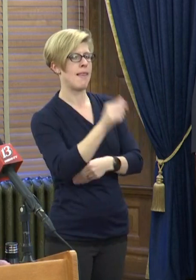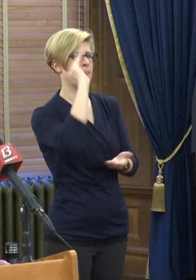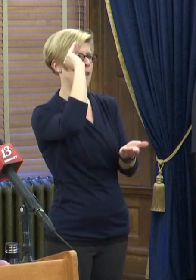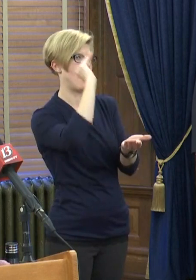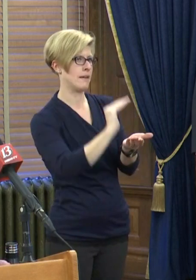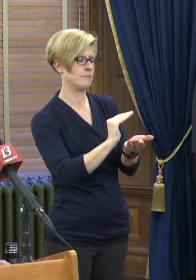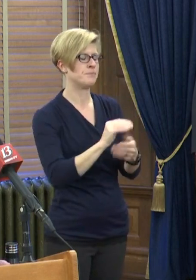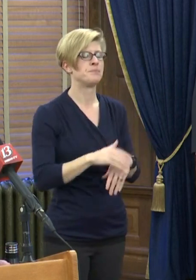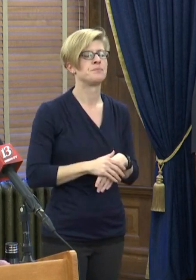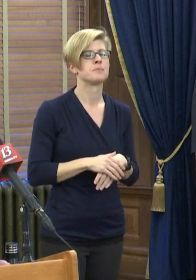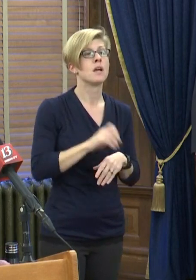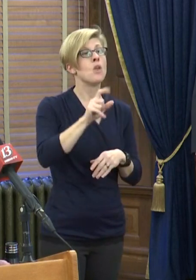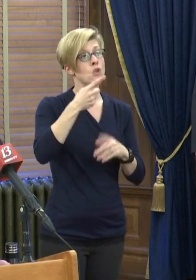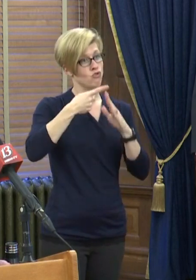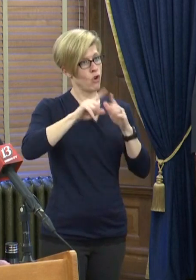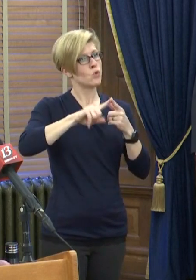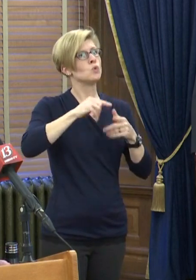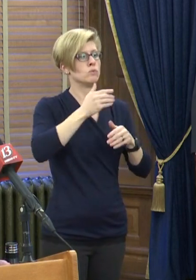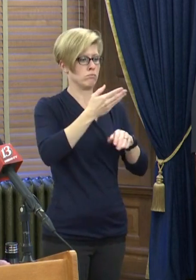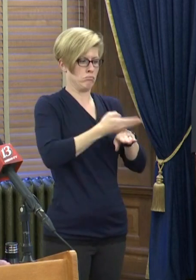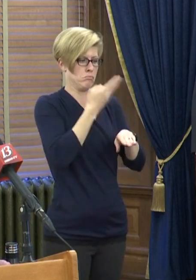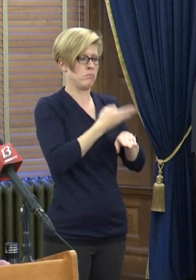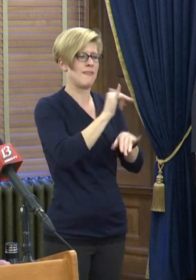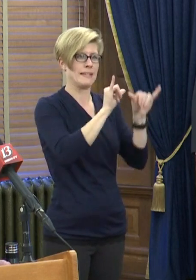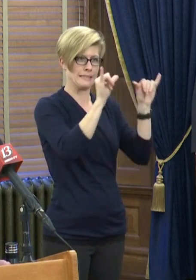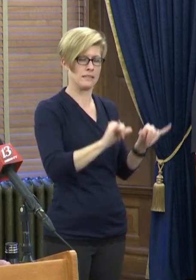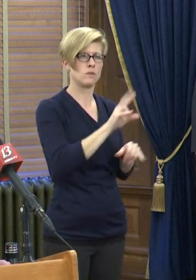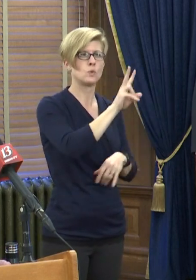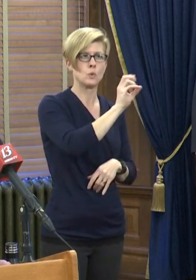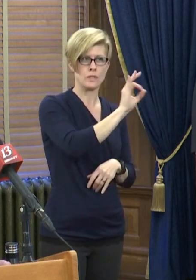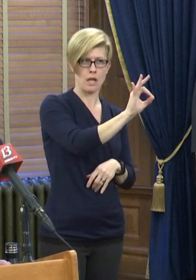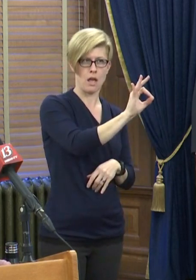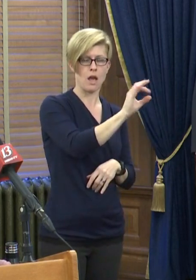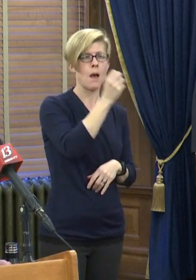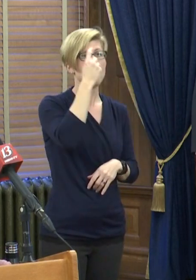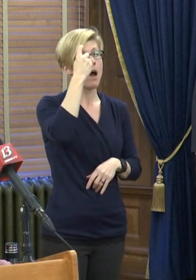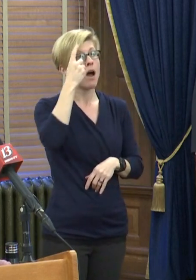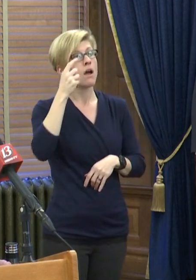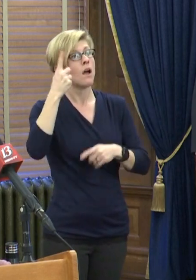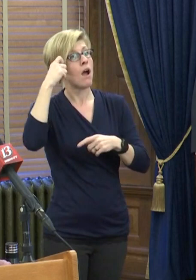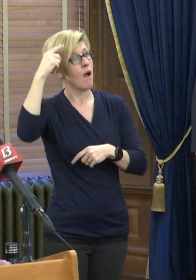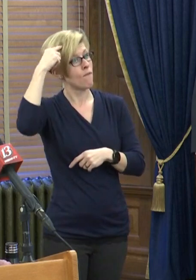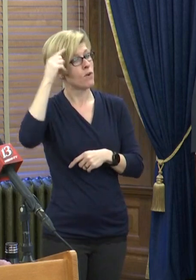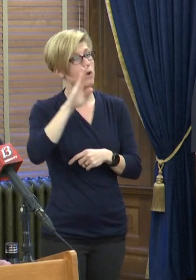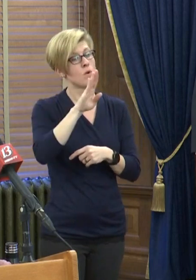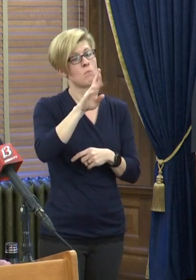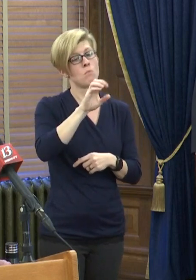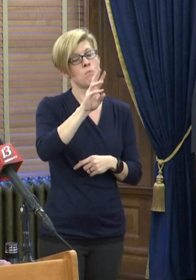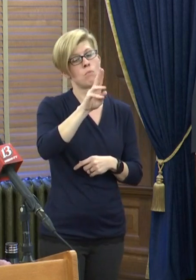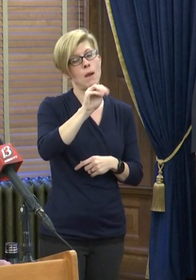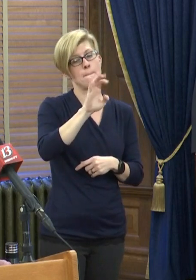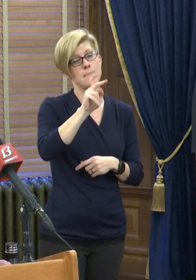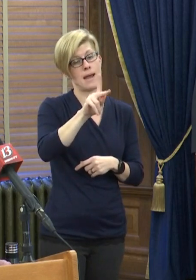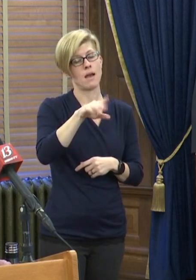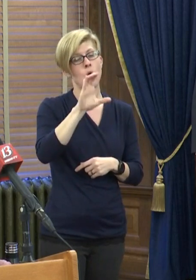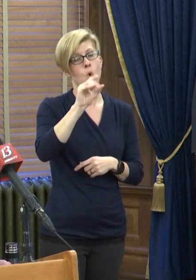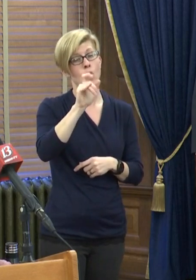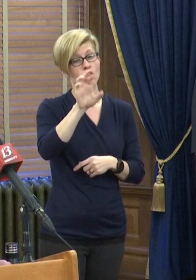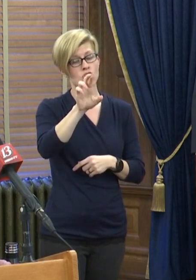in 2009, was abruptly ended by the Brownback-Collier administration in